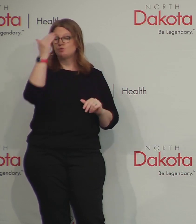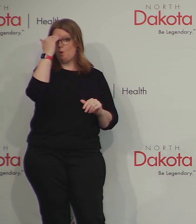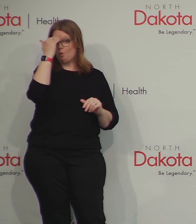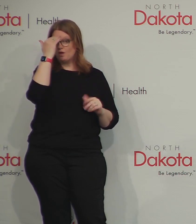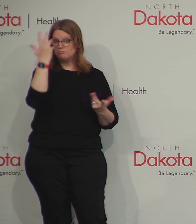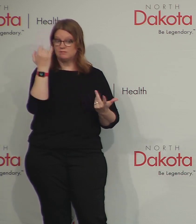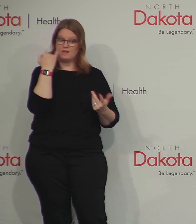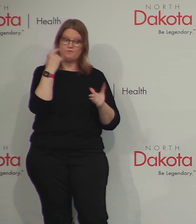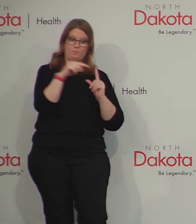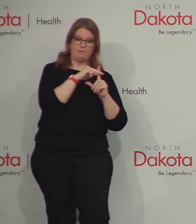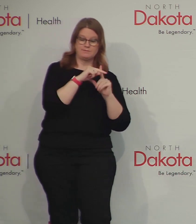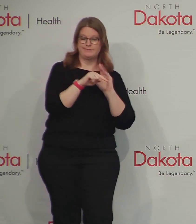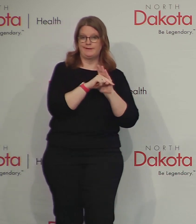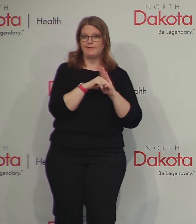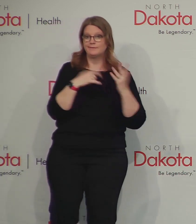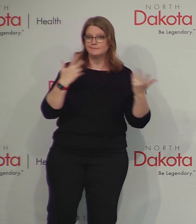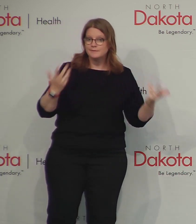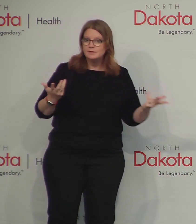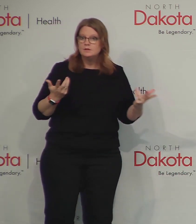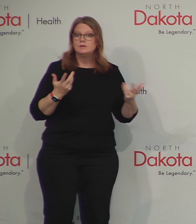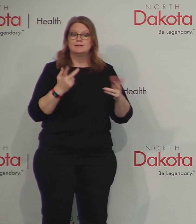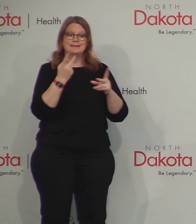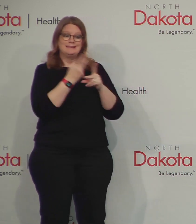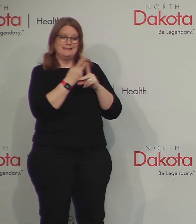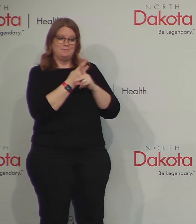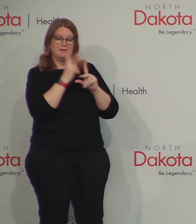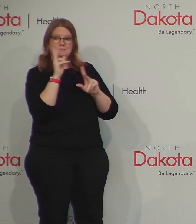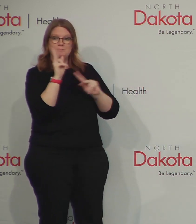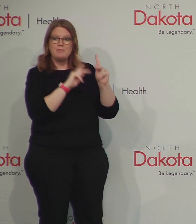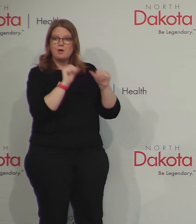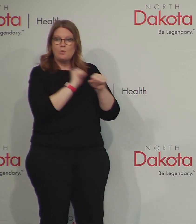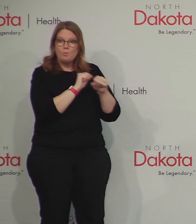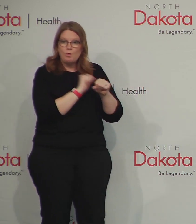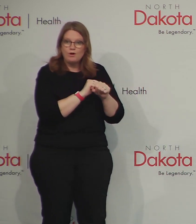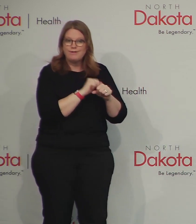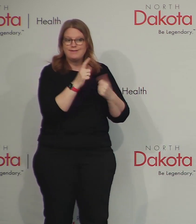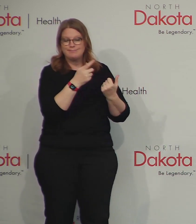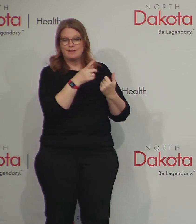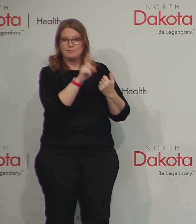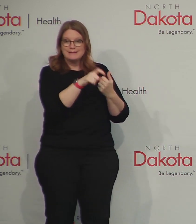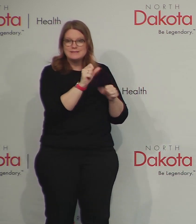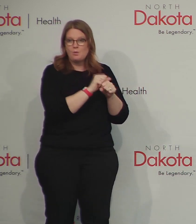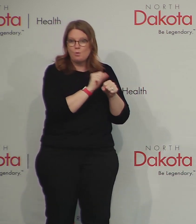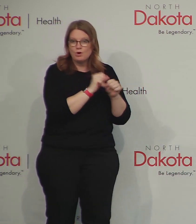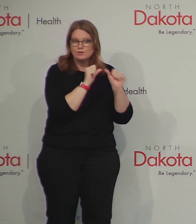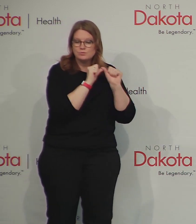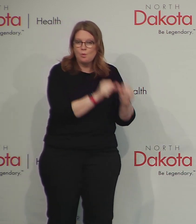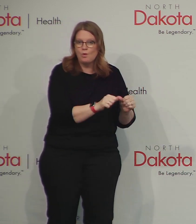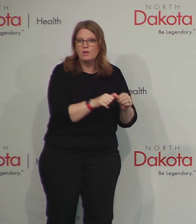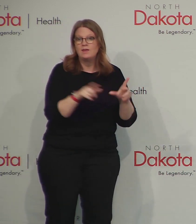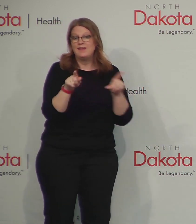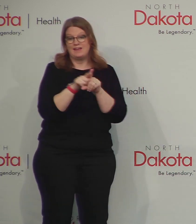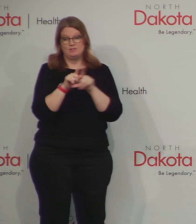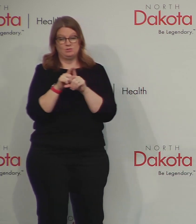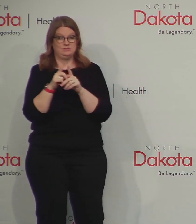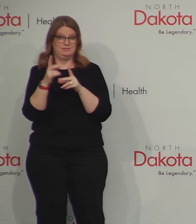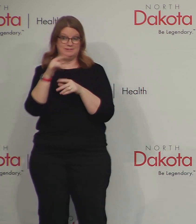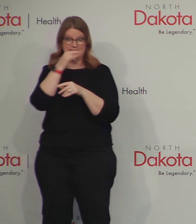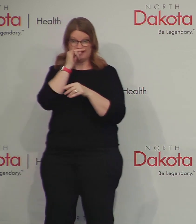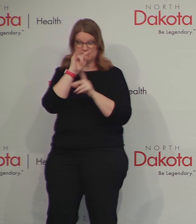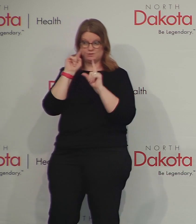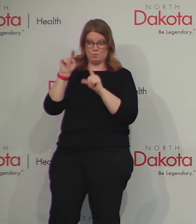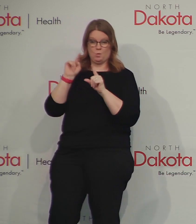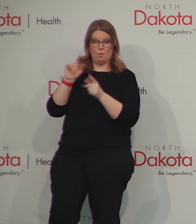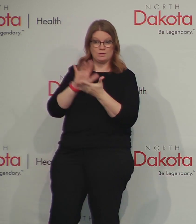everything from keeping essential workers working, keeping kids in school, and it can help us even with long-term care